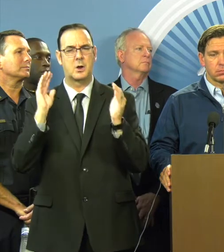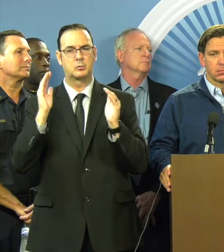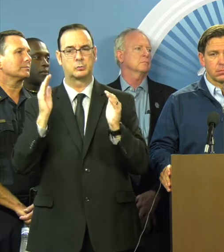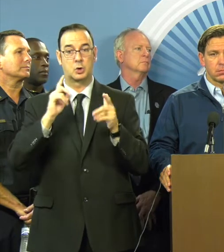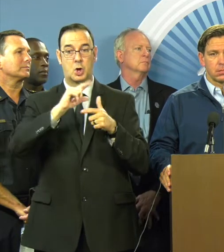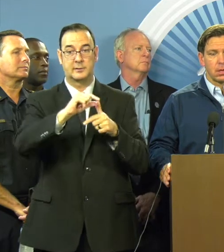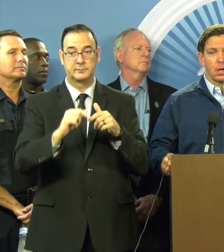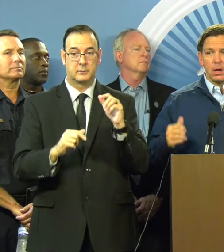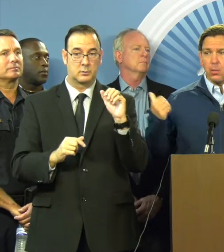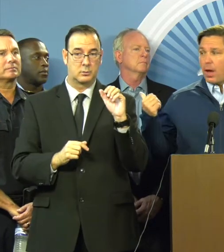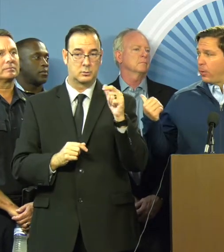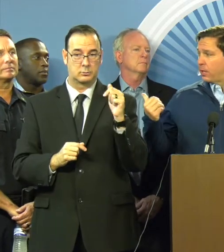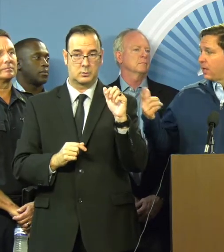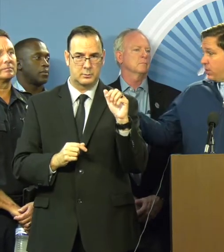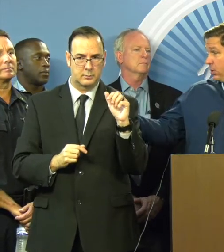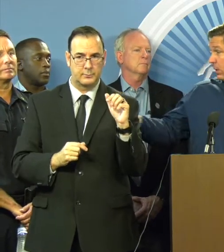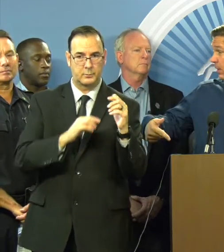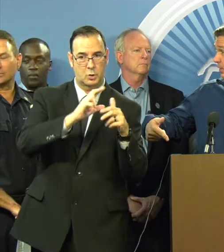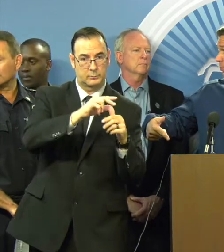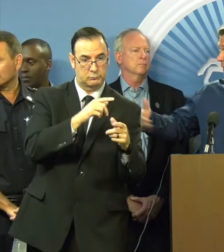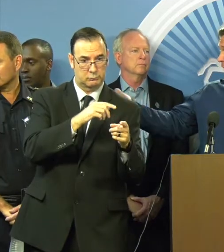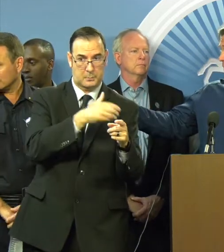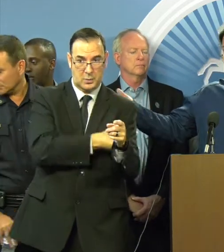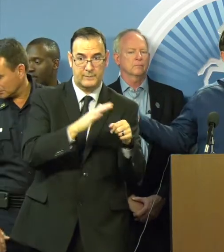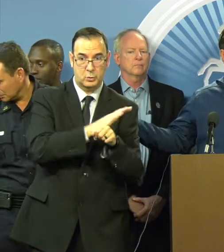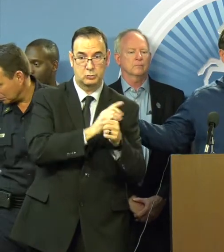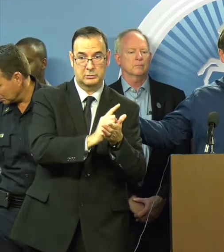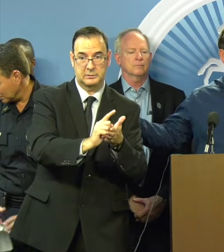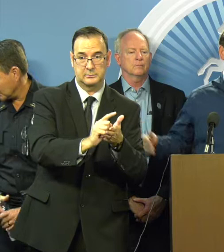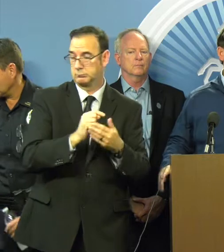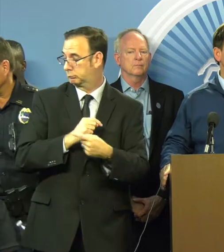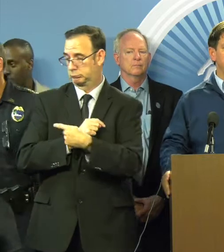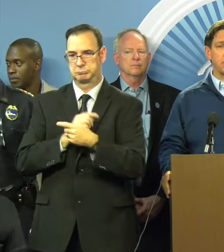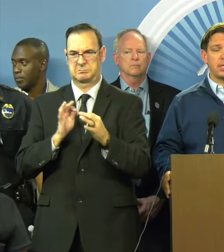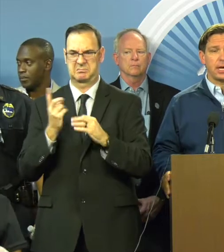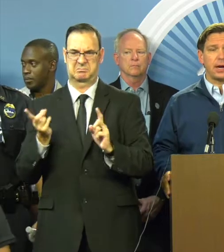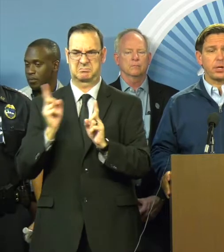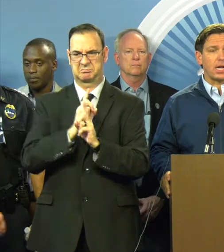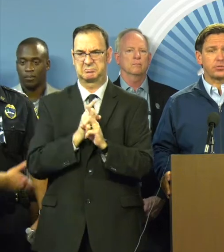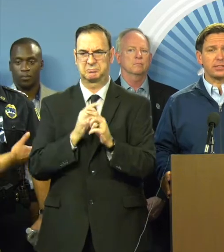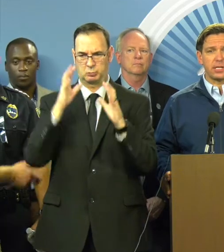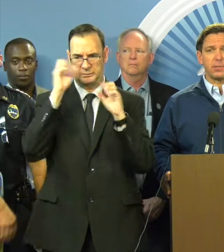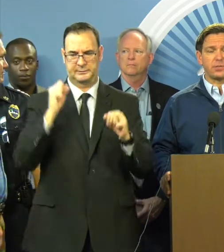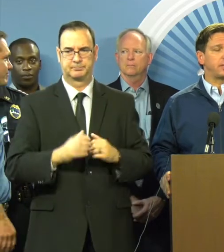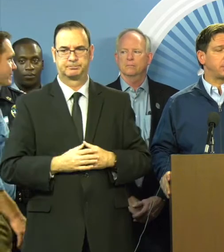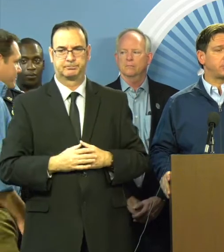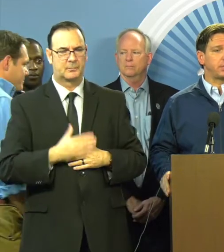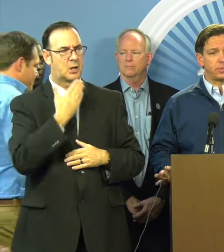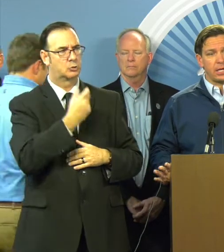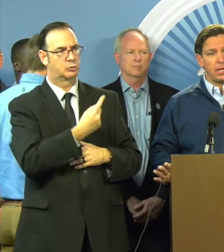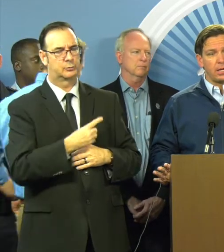power here for over a week in some places? Well, we can let Jay, you want to come and speak to that? I mean, we had a great discussion. I stressed to him the